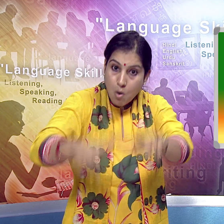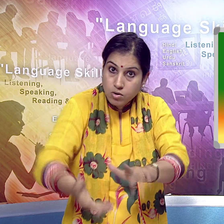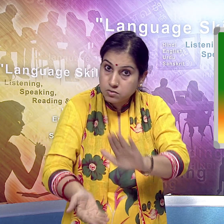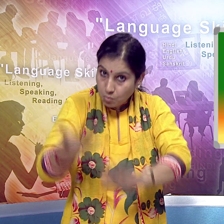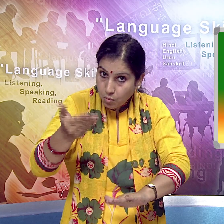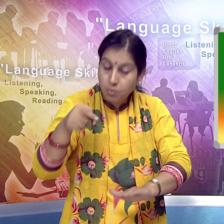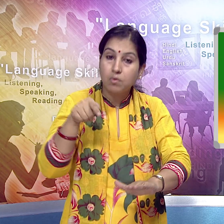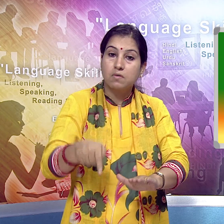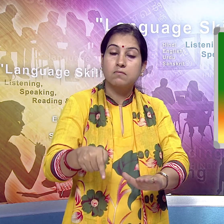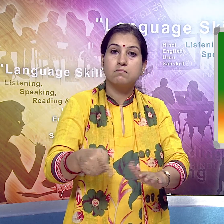during any injury,